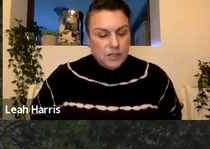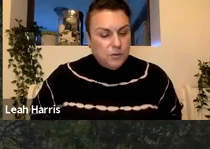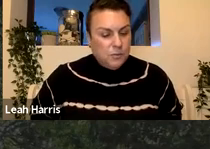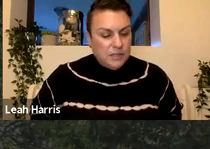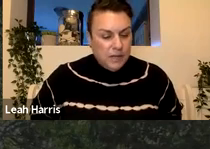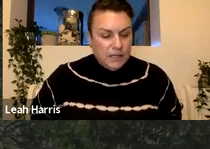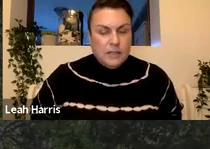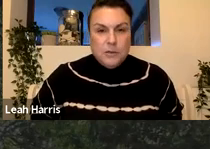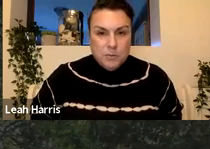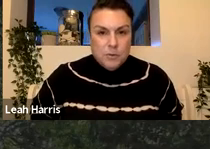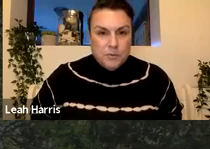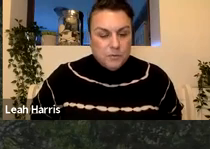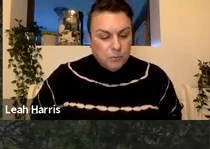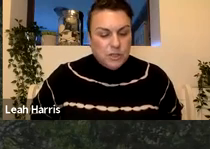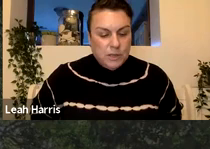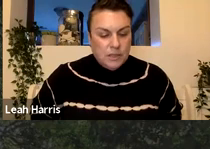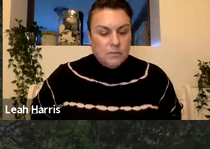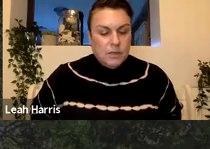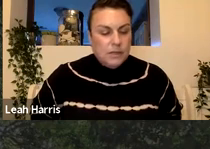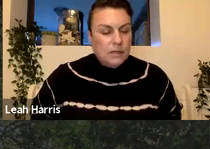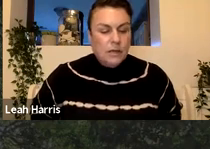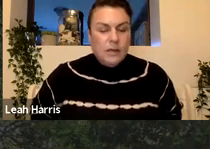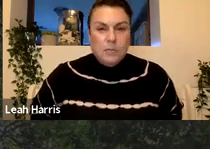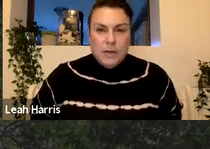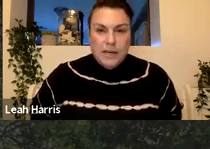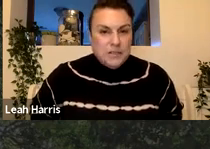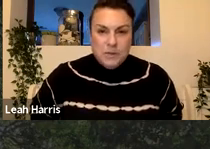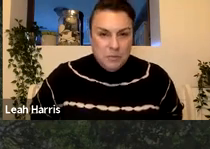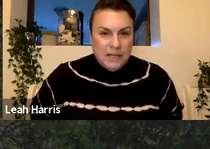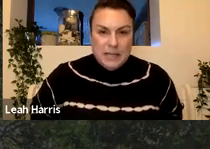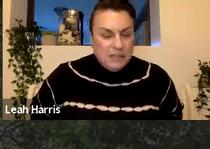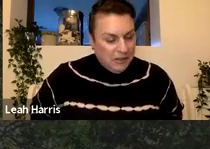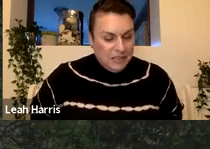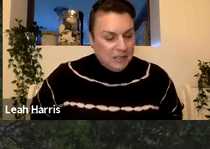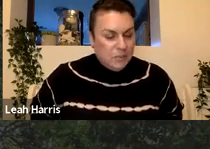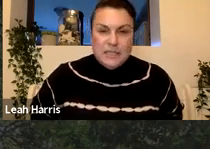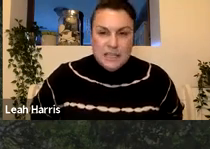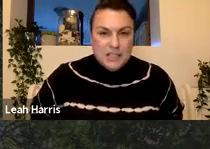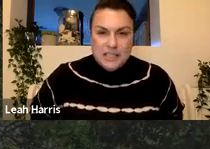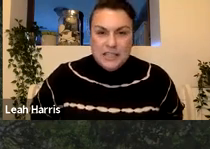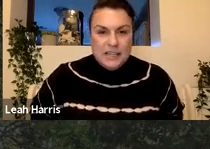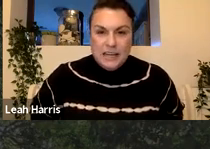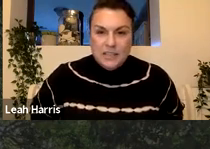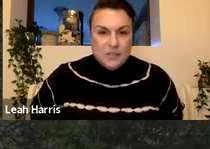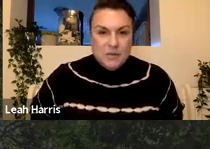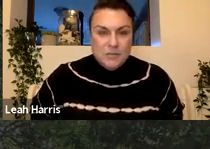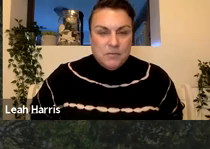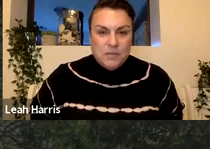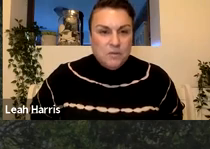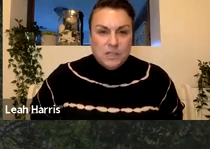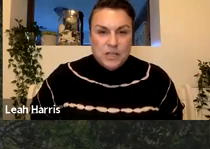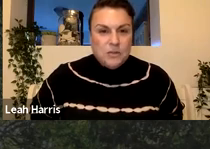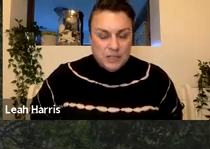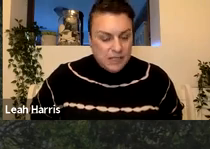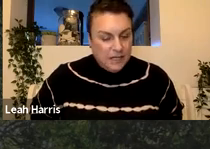statue was finally removed from richmond this month but as we're making clear in this presentation and and just from